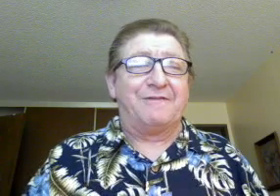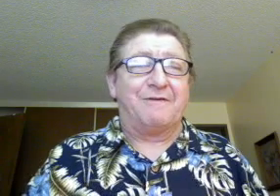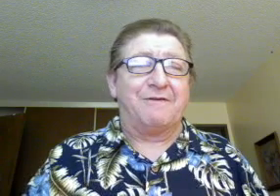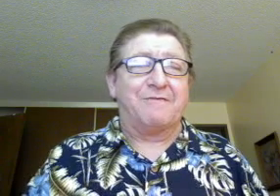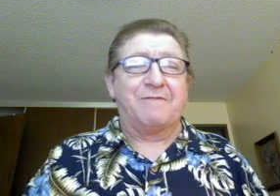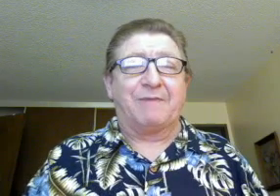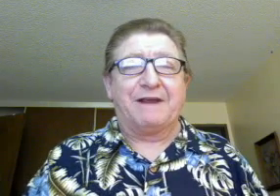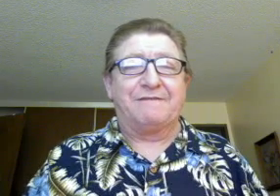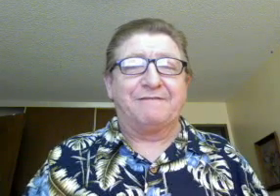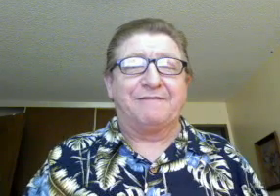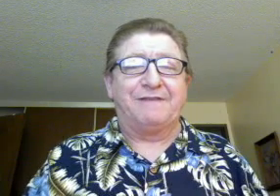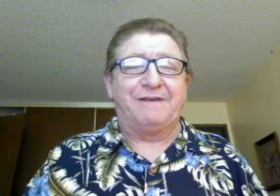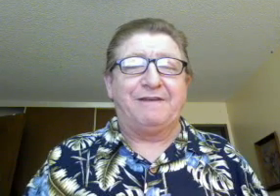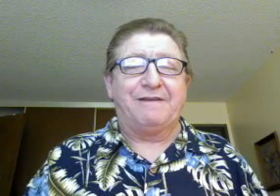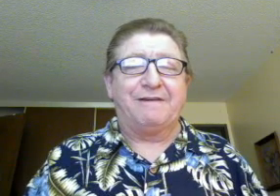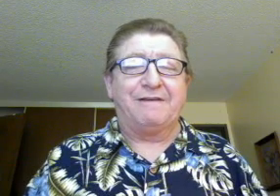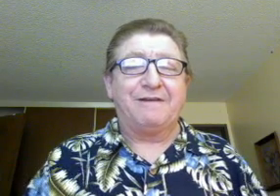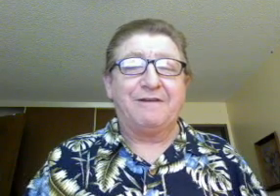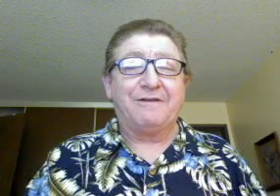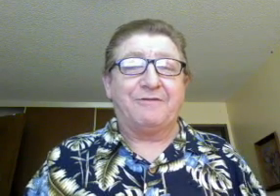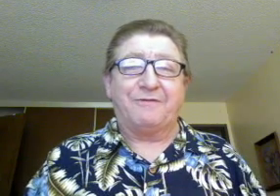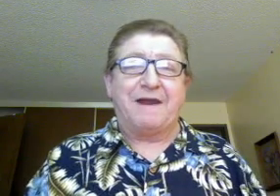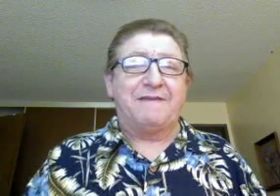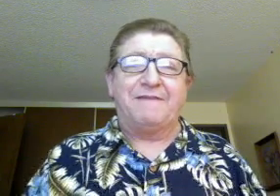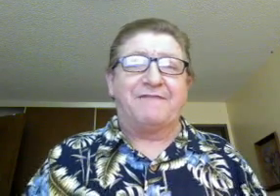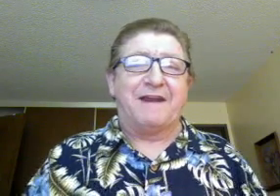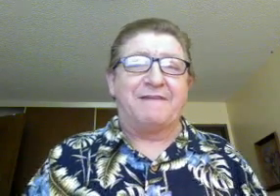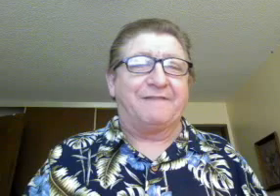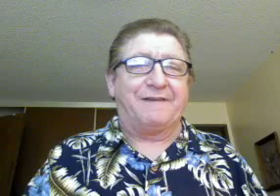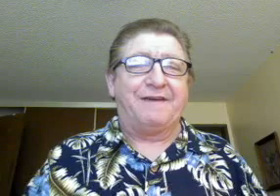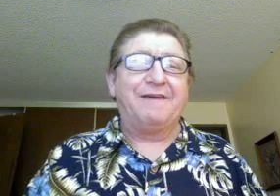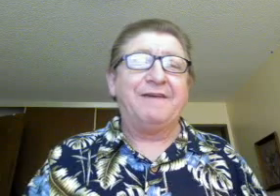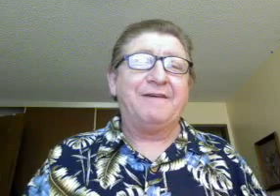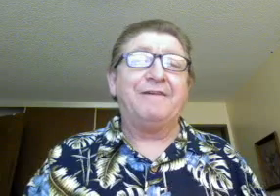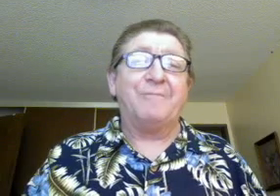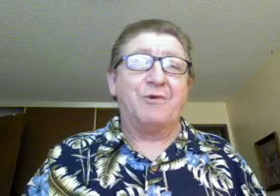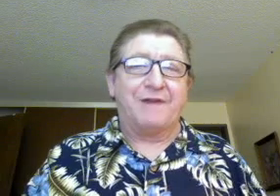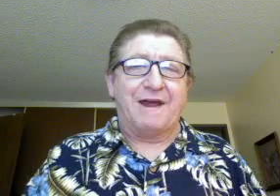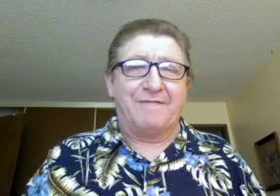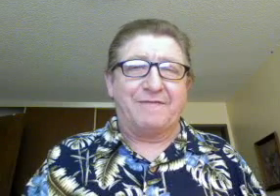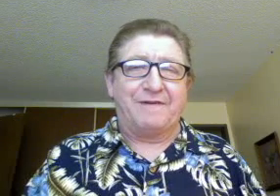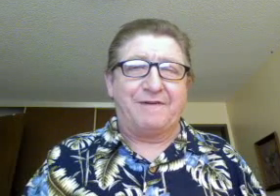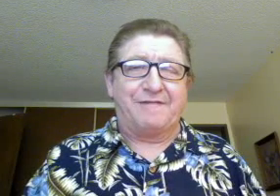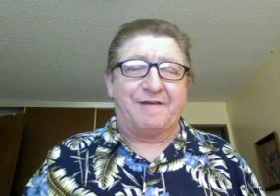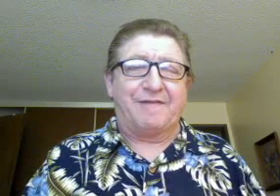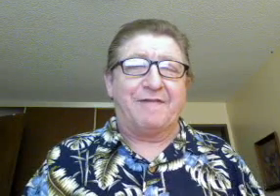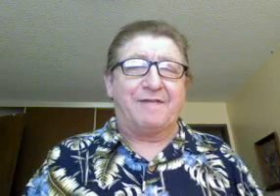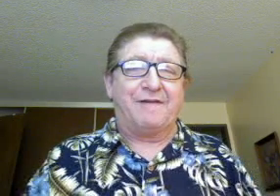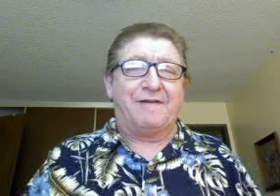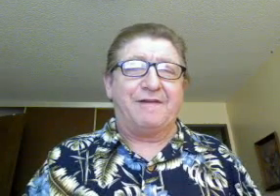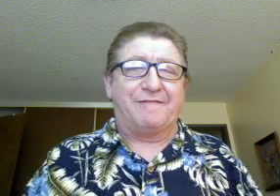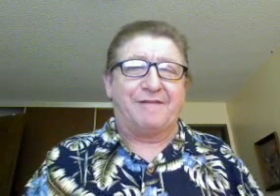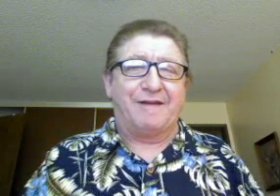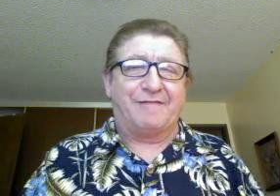or replace the crazy fantasy more than half the citizens in the United States